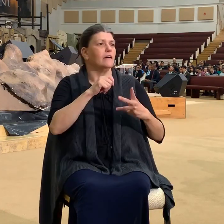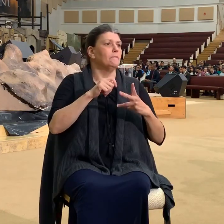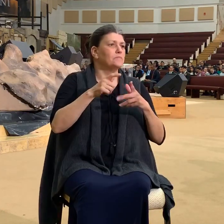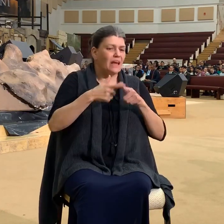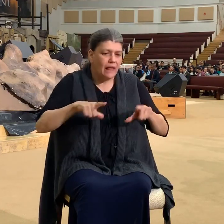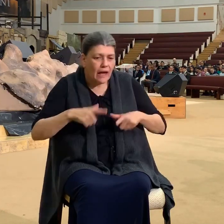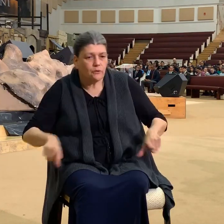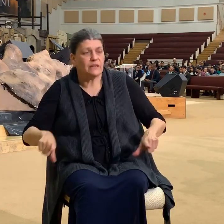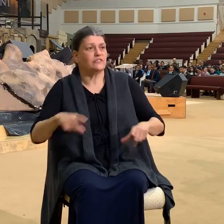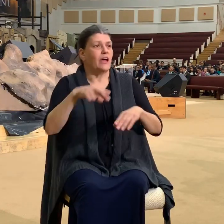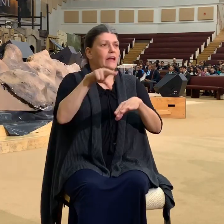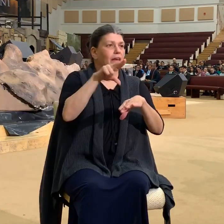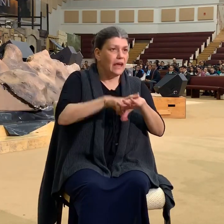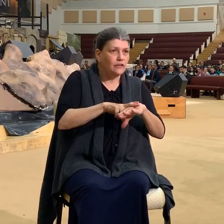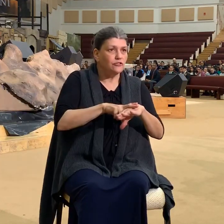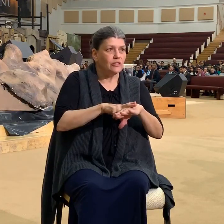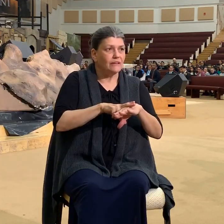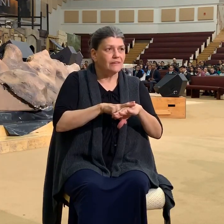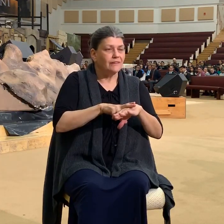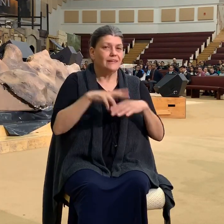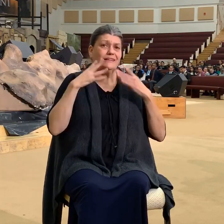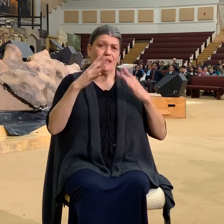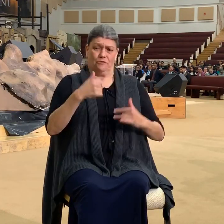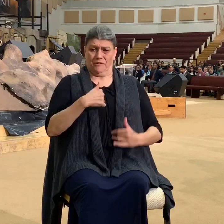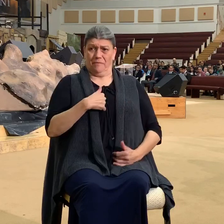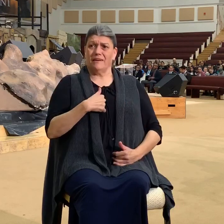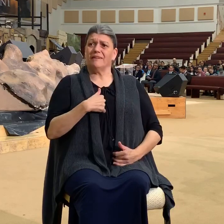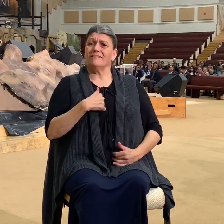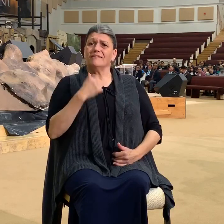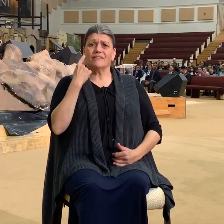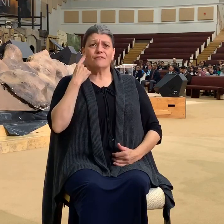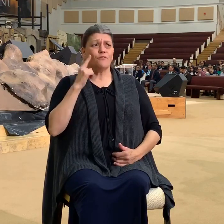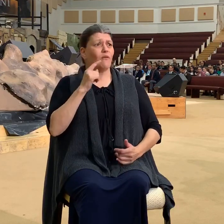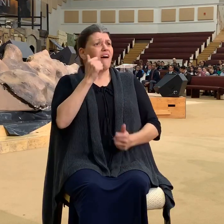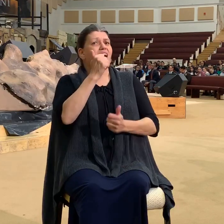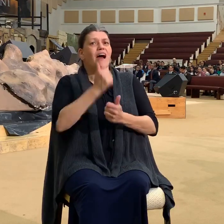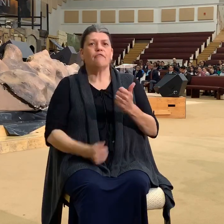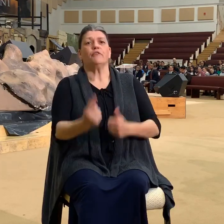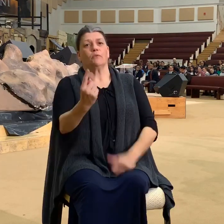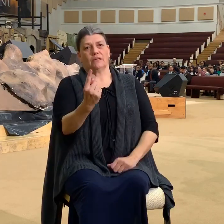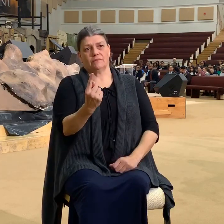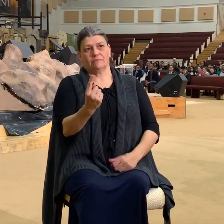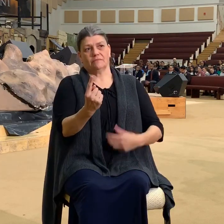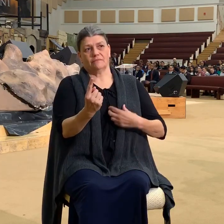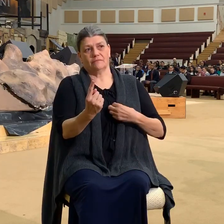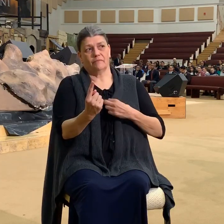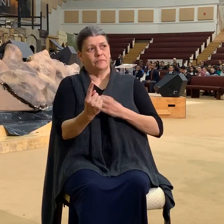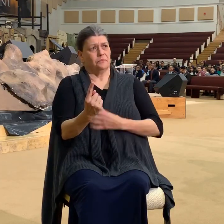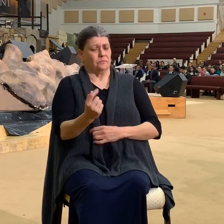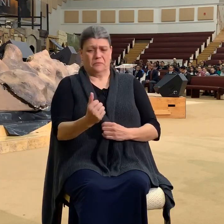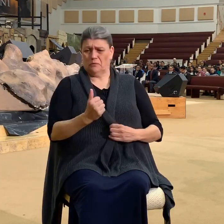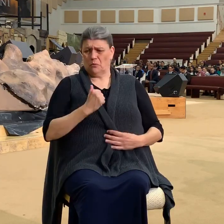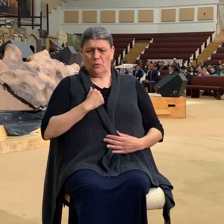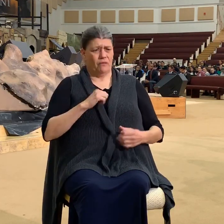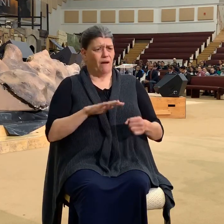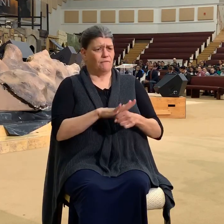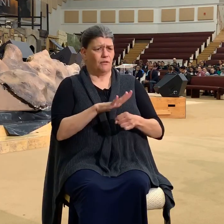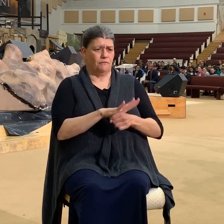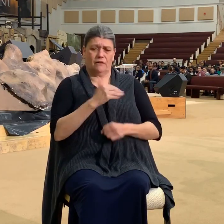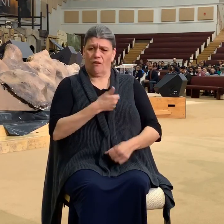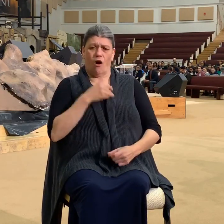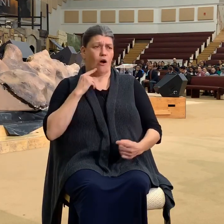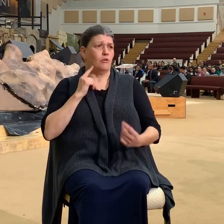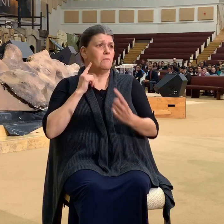to me sounds like it is absolutely for everyone. And we will not have fulfilled our mission